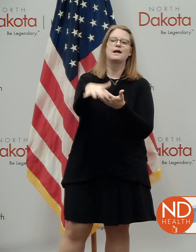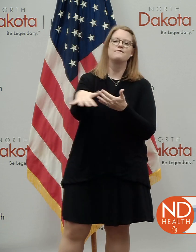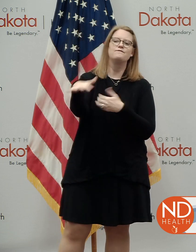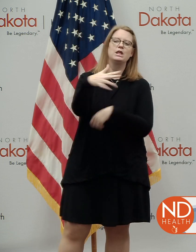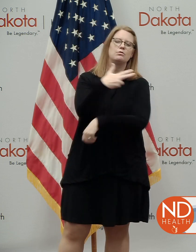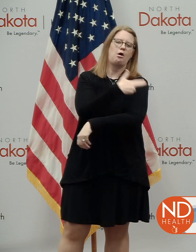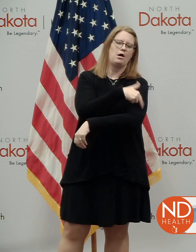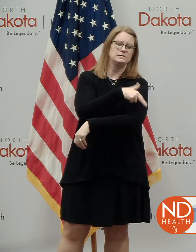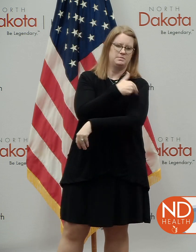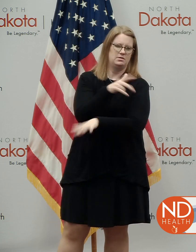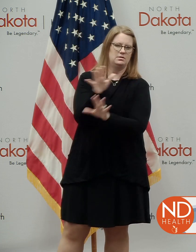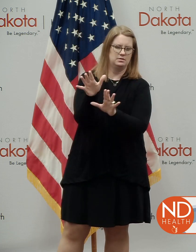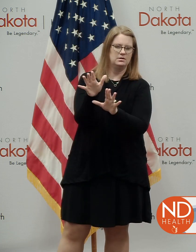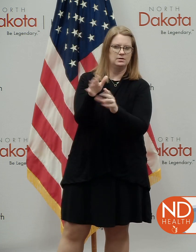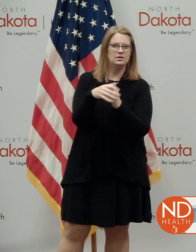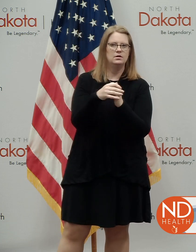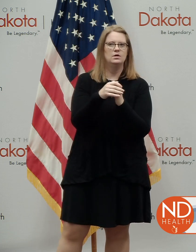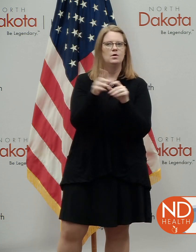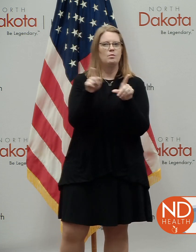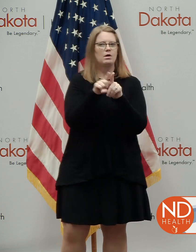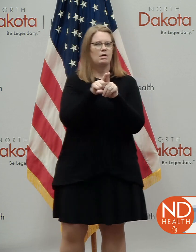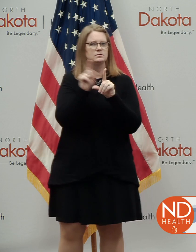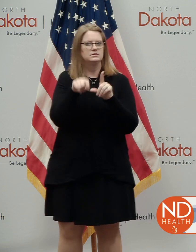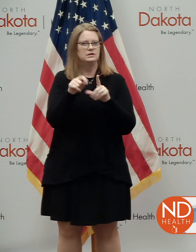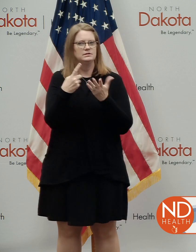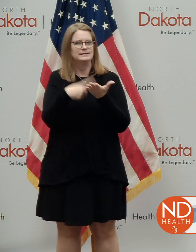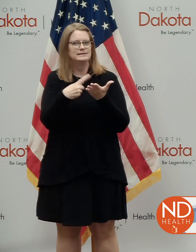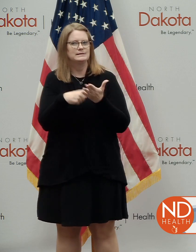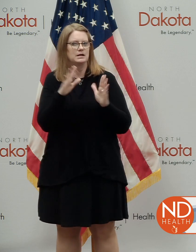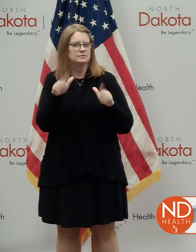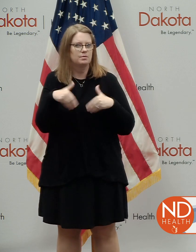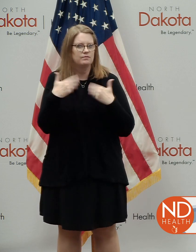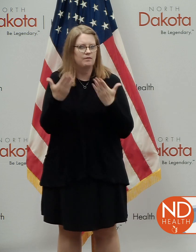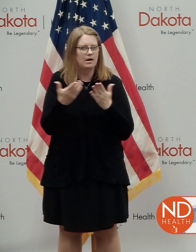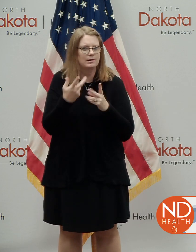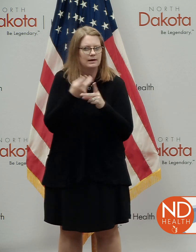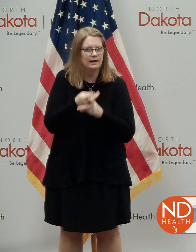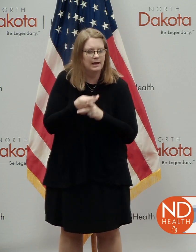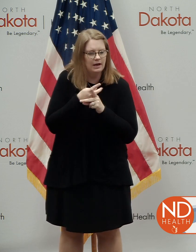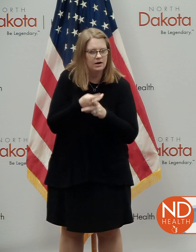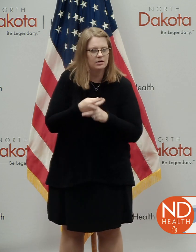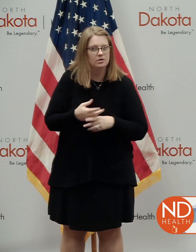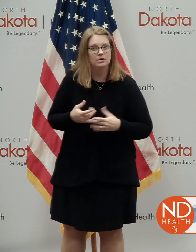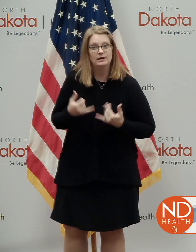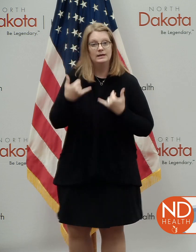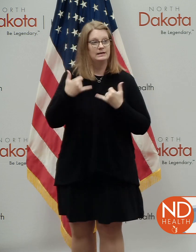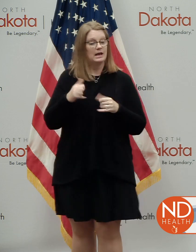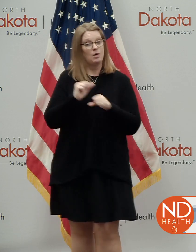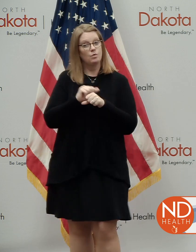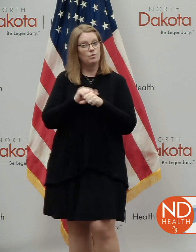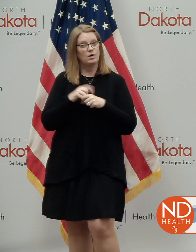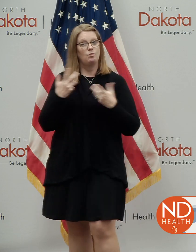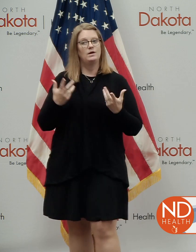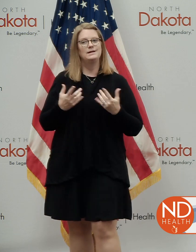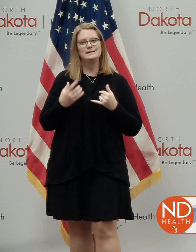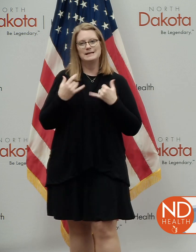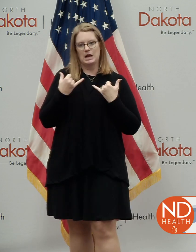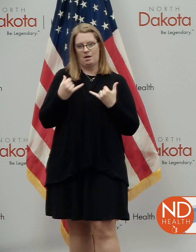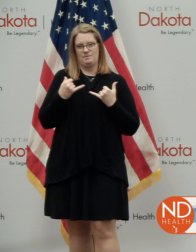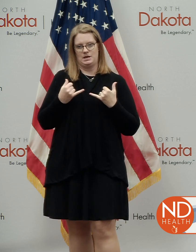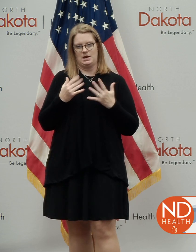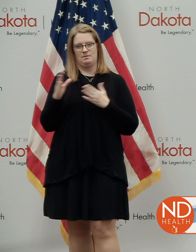think we should be talking about delivery of care. So one of the things we're working on currently is an updated surge